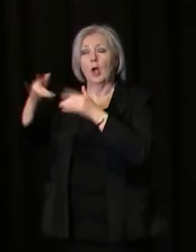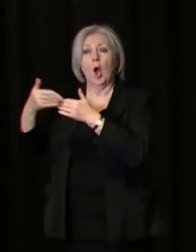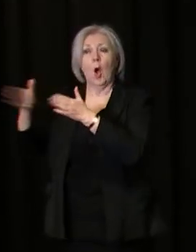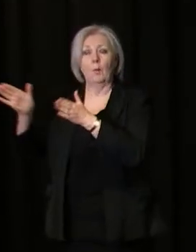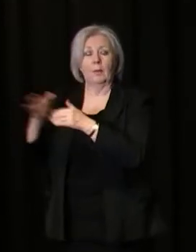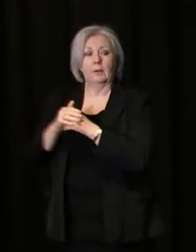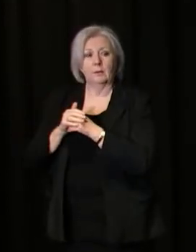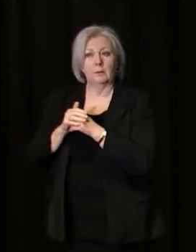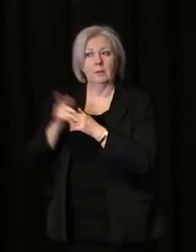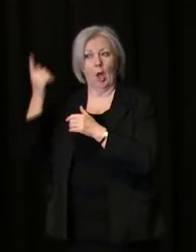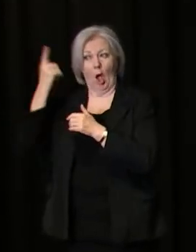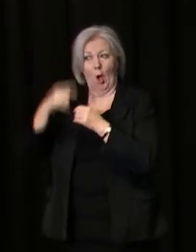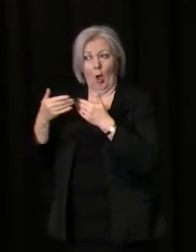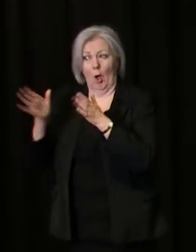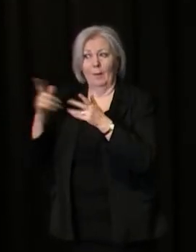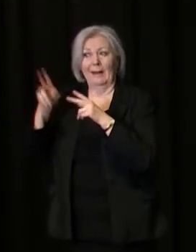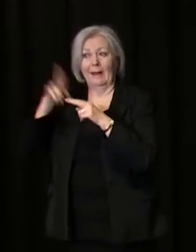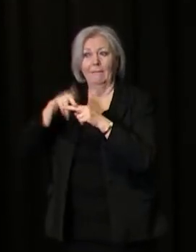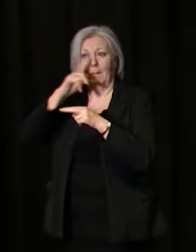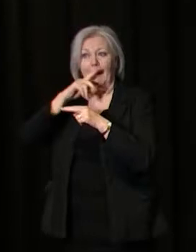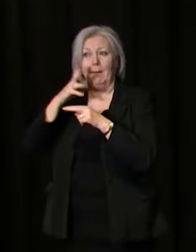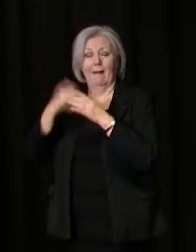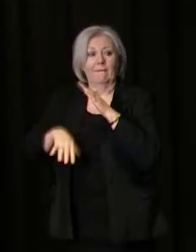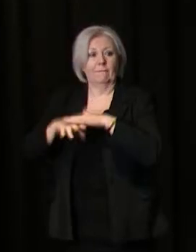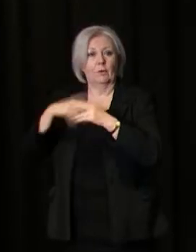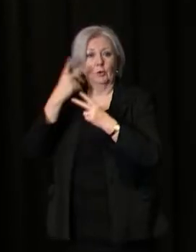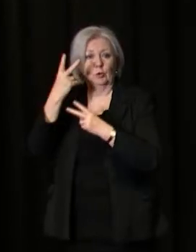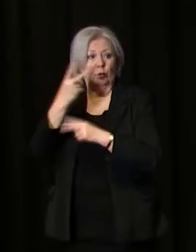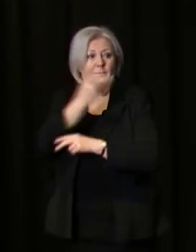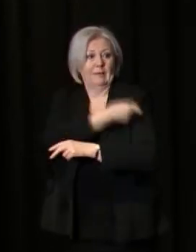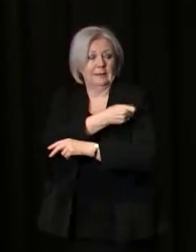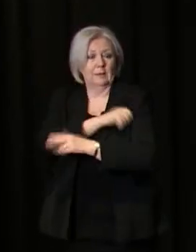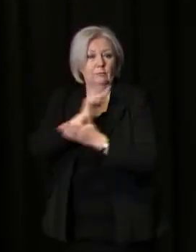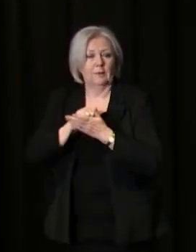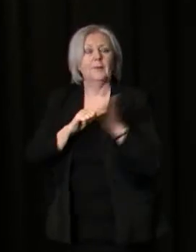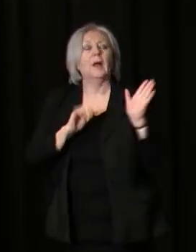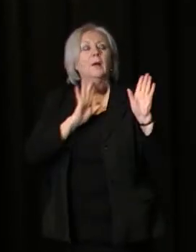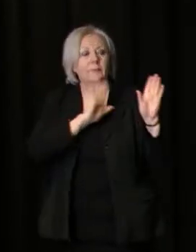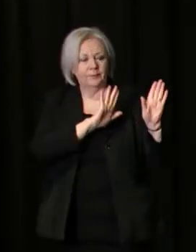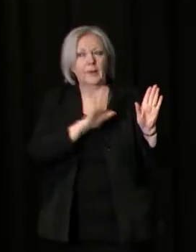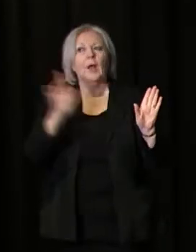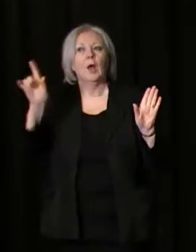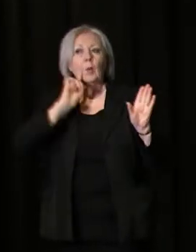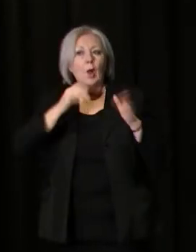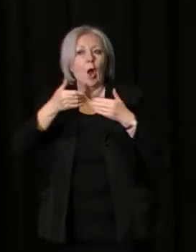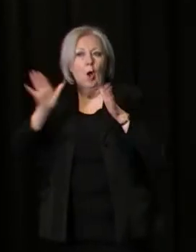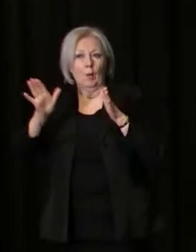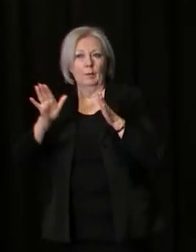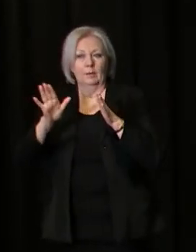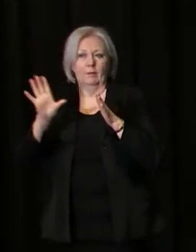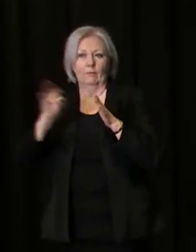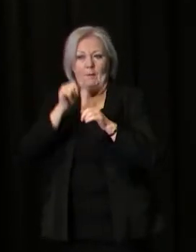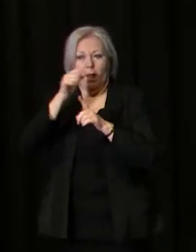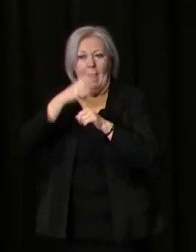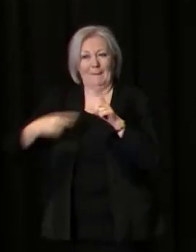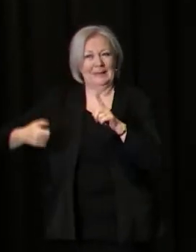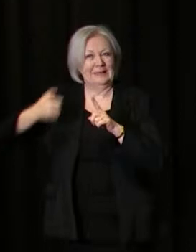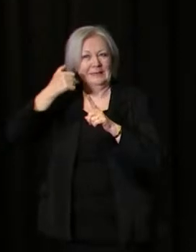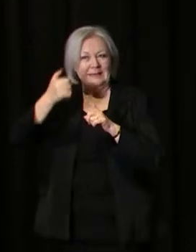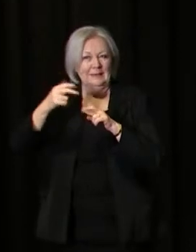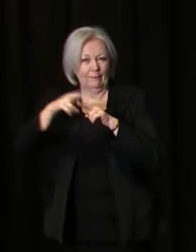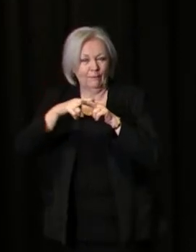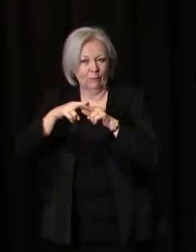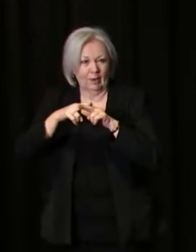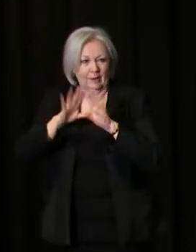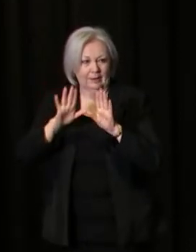only be open to the fully vaccinated ones Come Friday? Well, it'll be open as of 6:30, the new rules will kick in. In